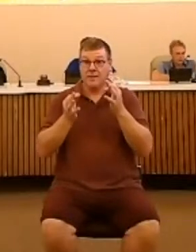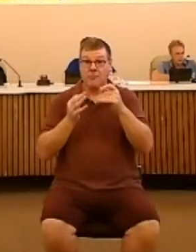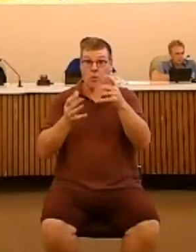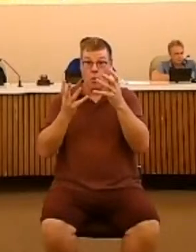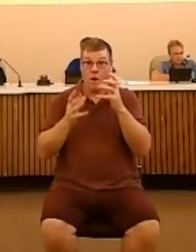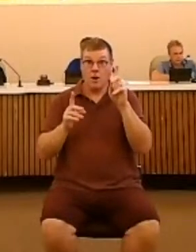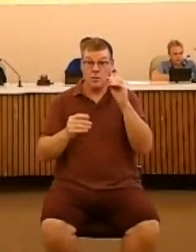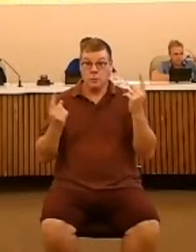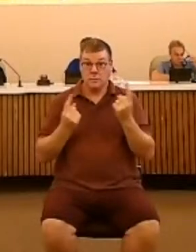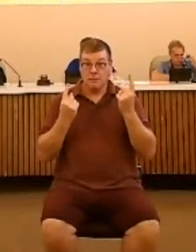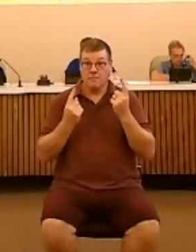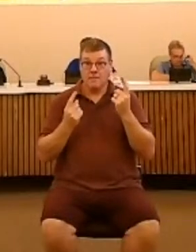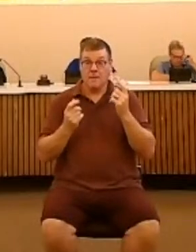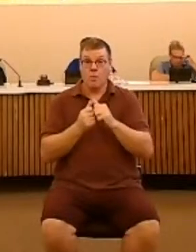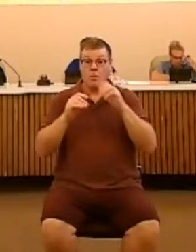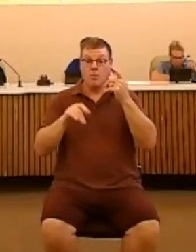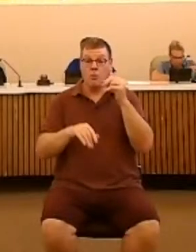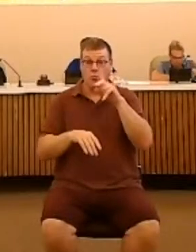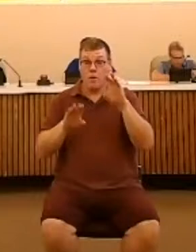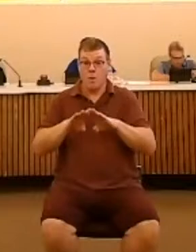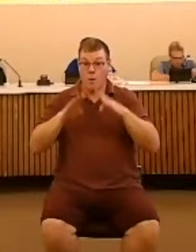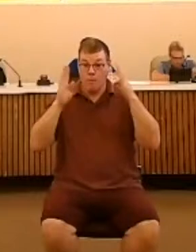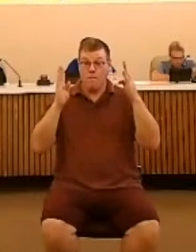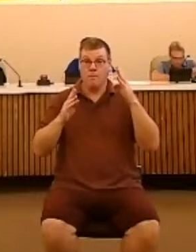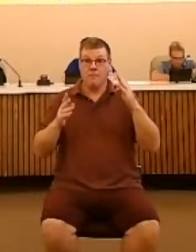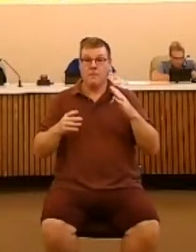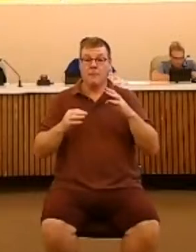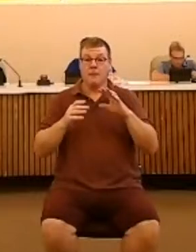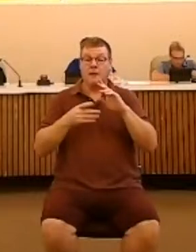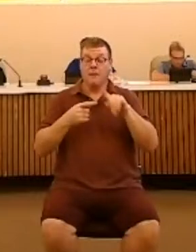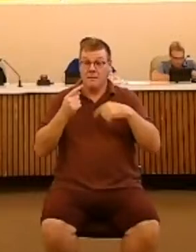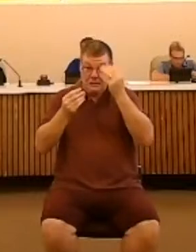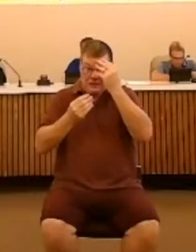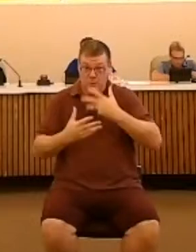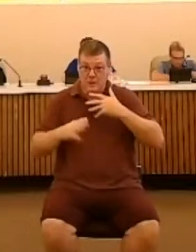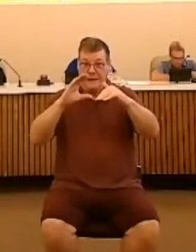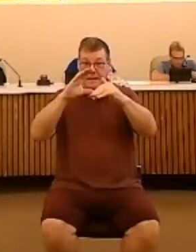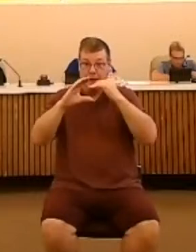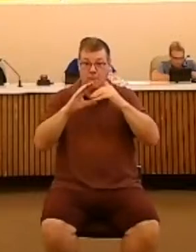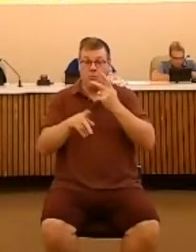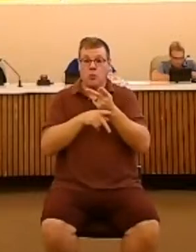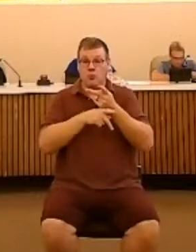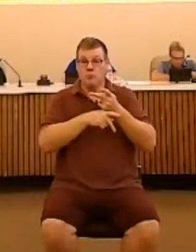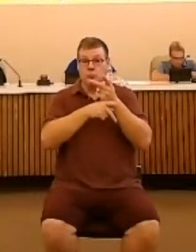do something with a grand opening ribbon cutting, that type of stuff, feel free to email me at